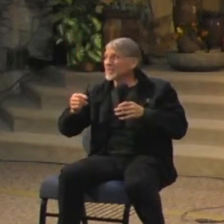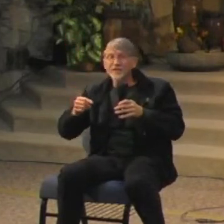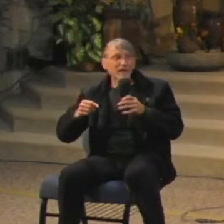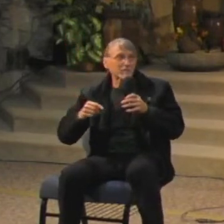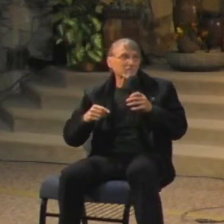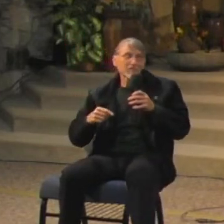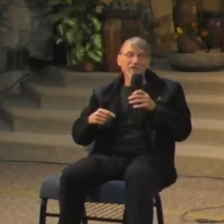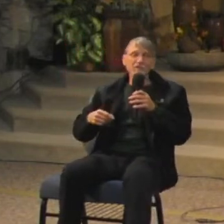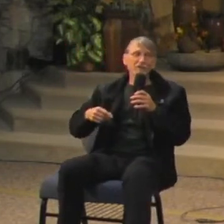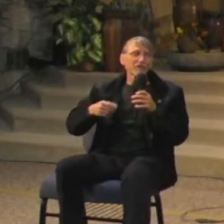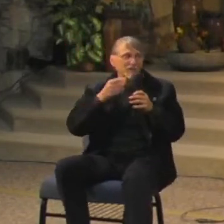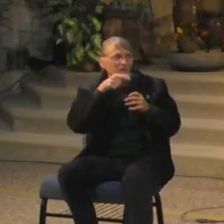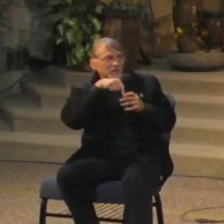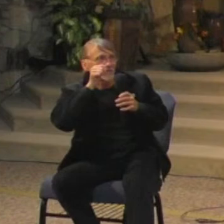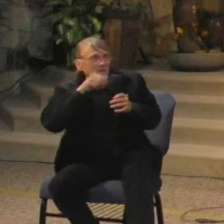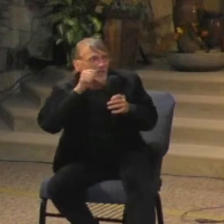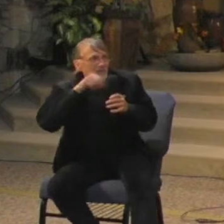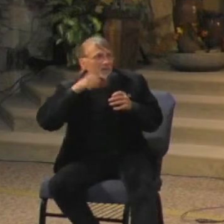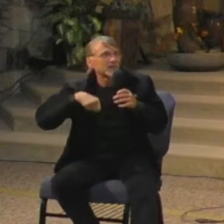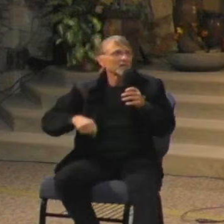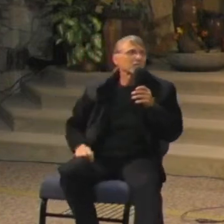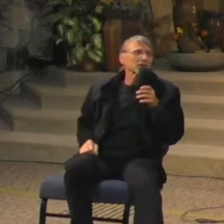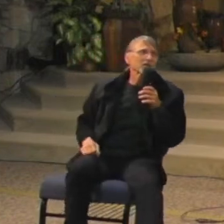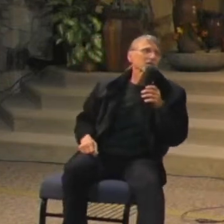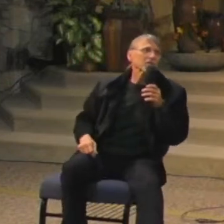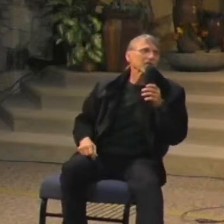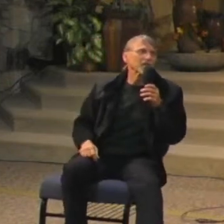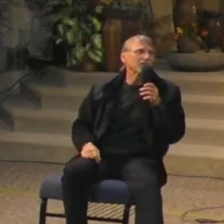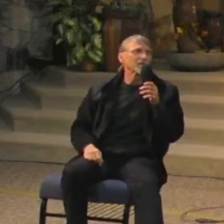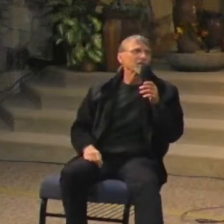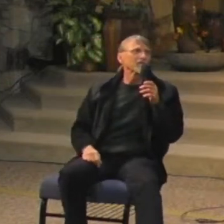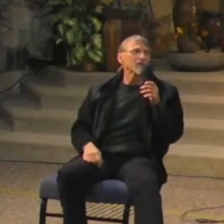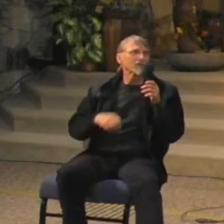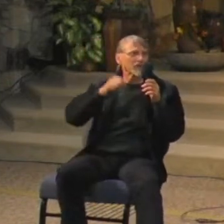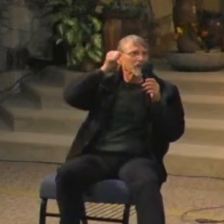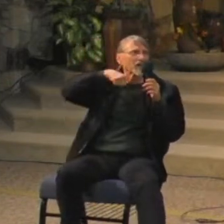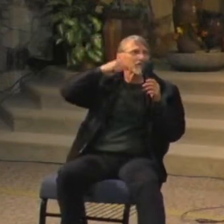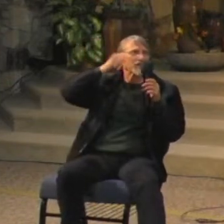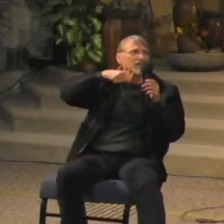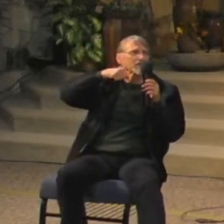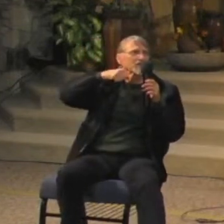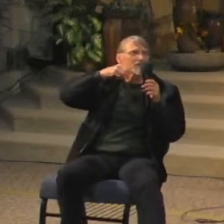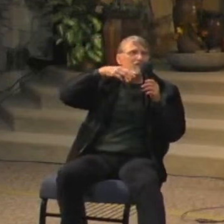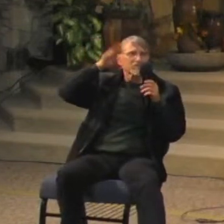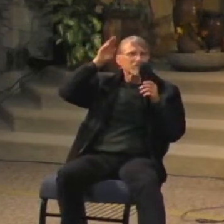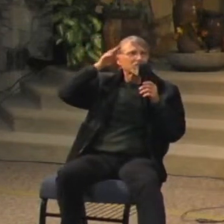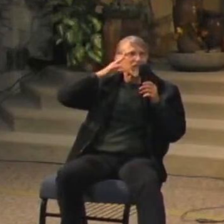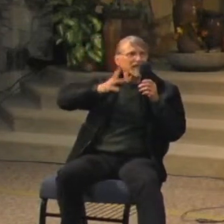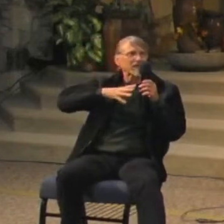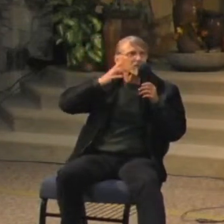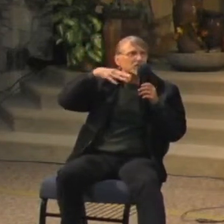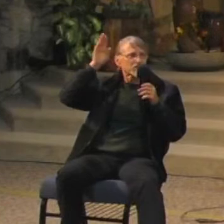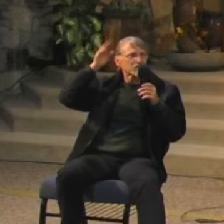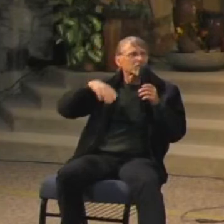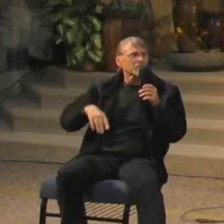right? Yeah, they're giving me a big agreement on that one. Yeah, on the sign language.